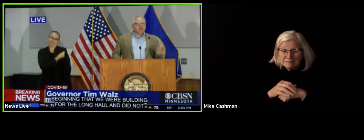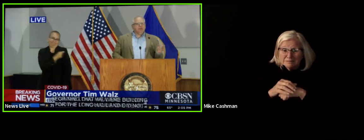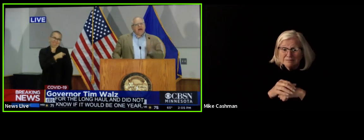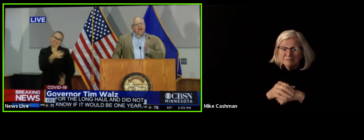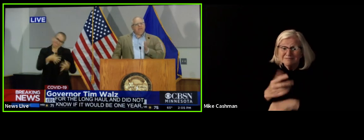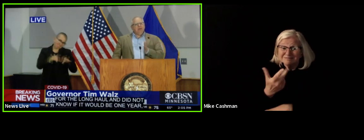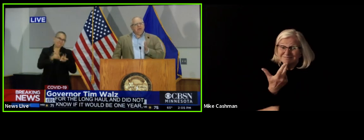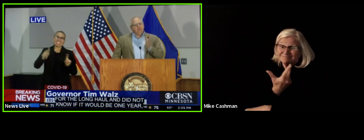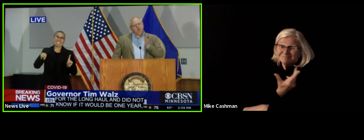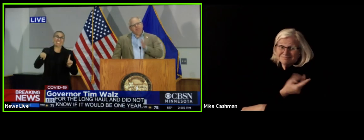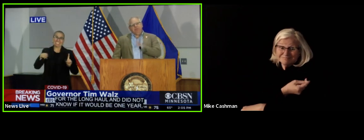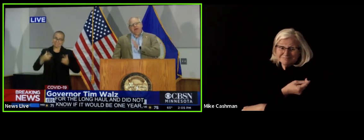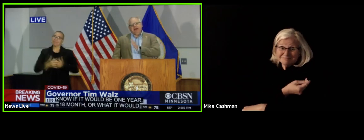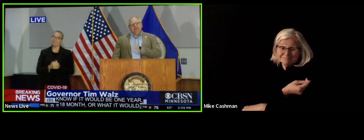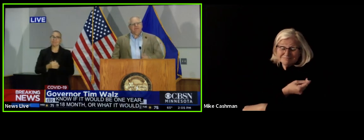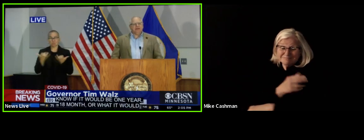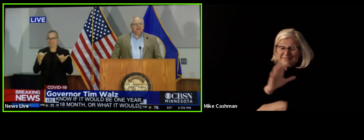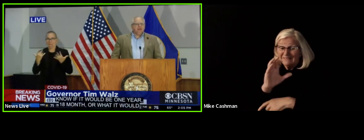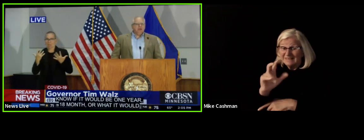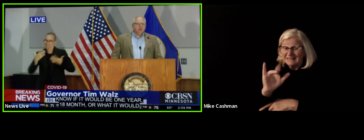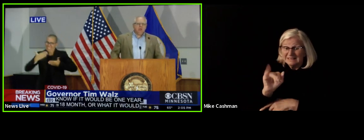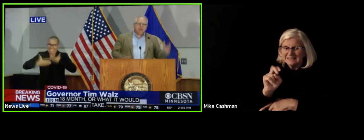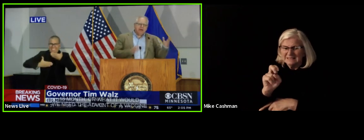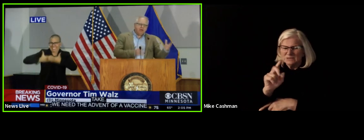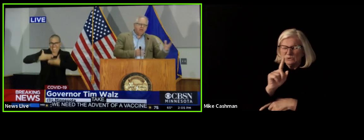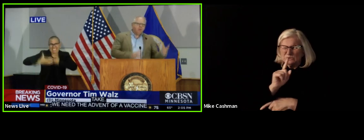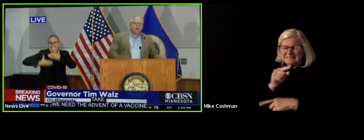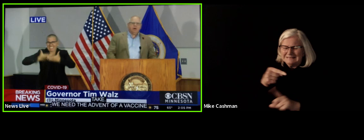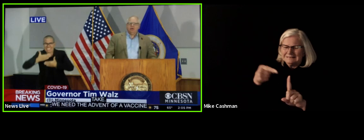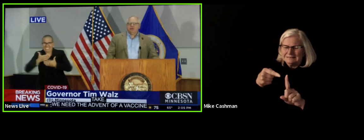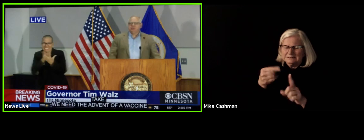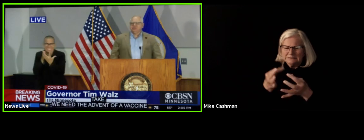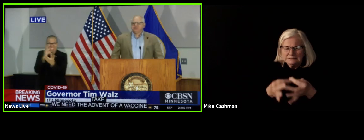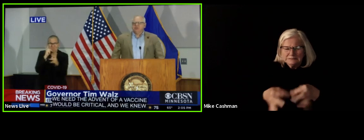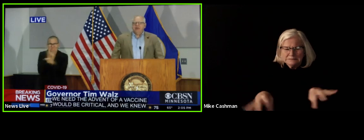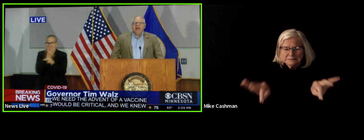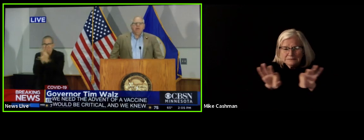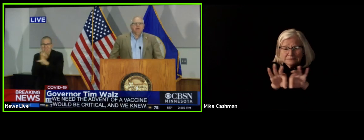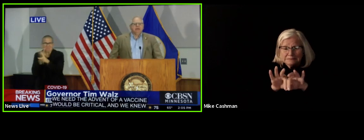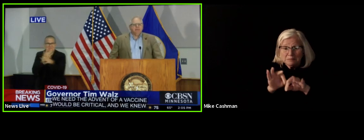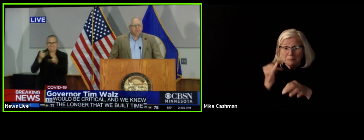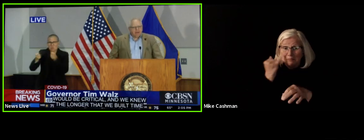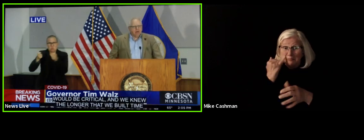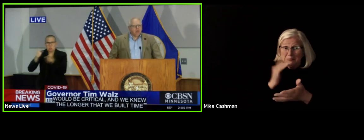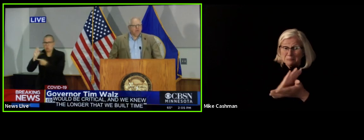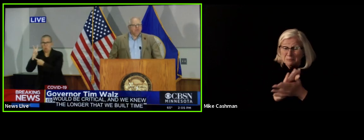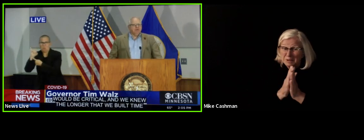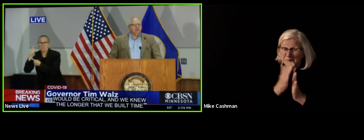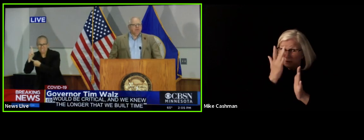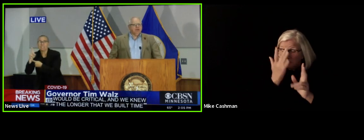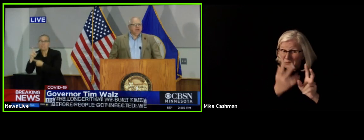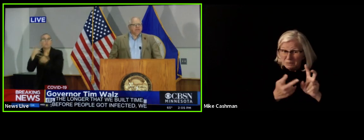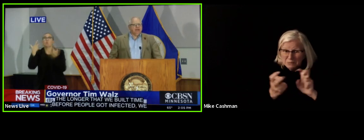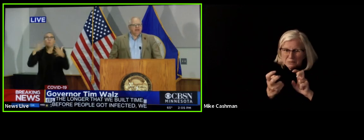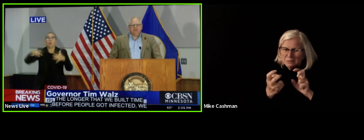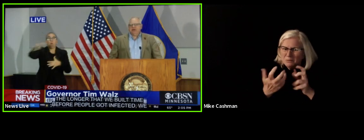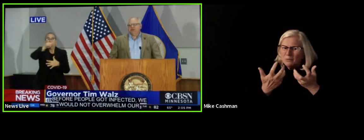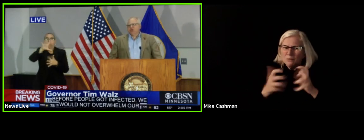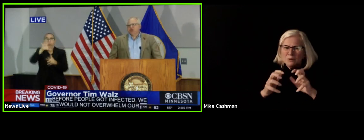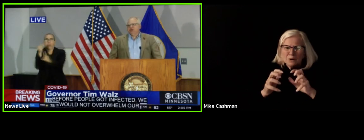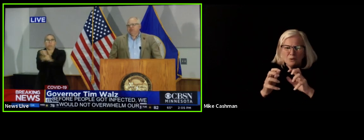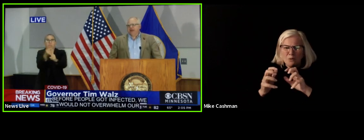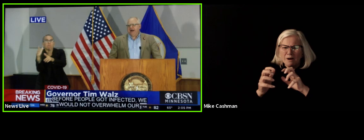built time before people got infected, we would not overwhelm our healthcare system, and we would get better with the therapeutics. And I think